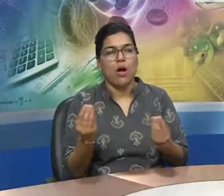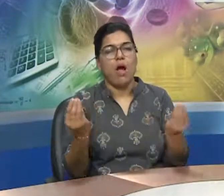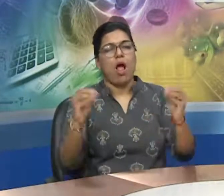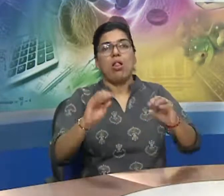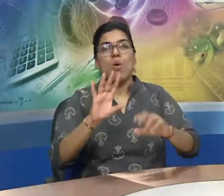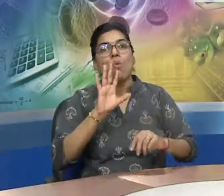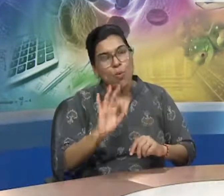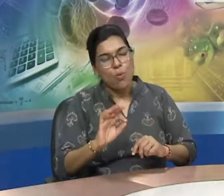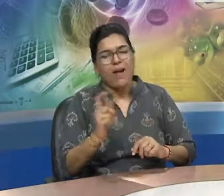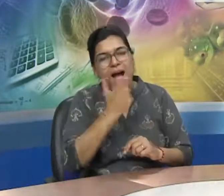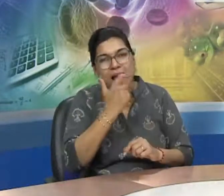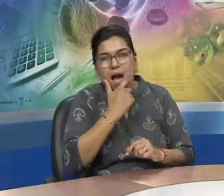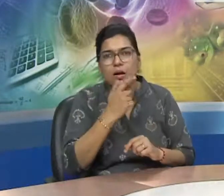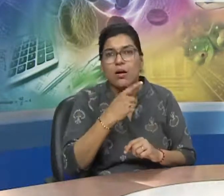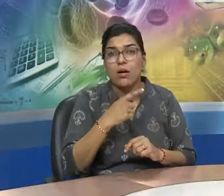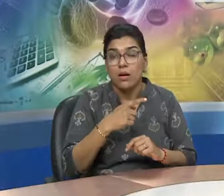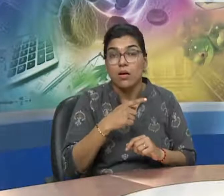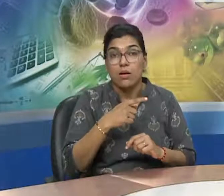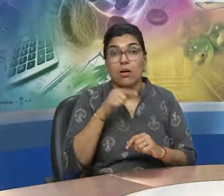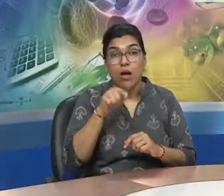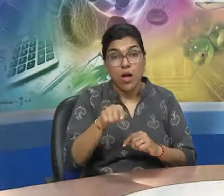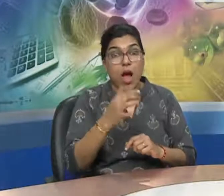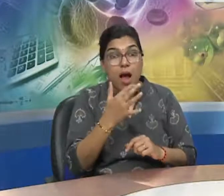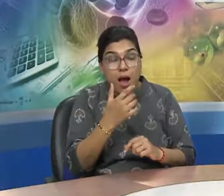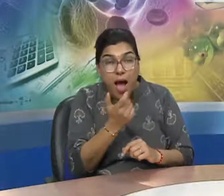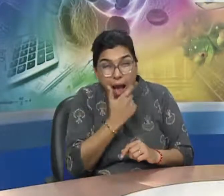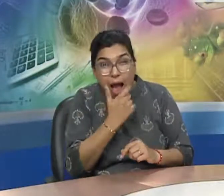express his feelings honestly.